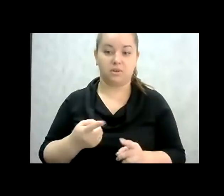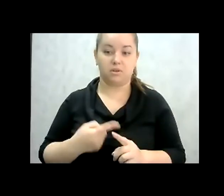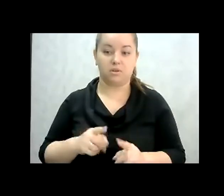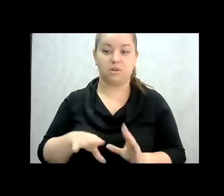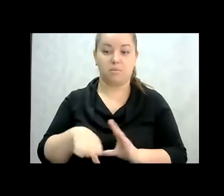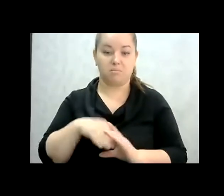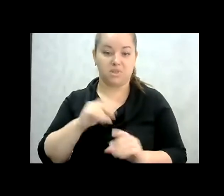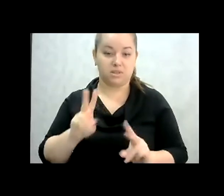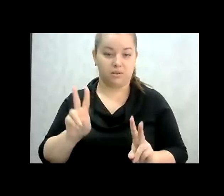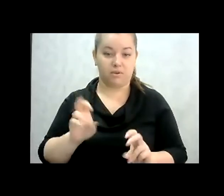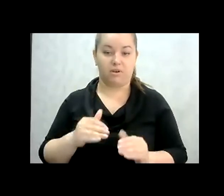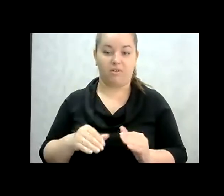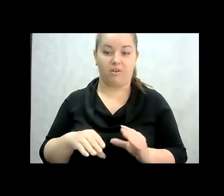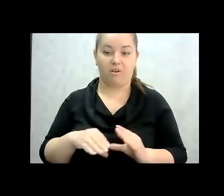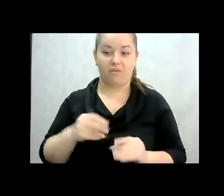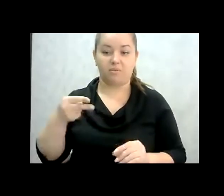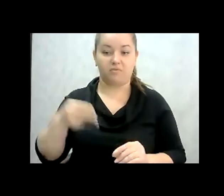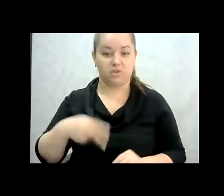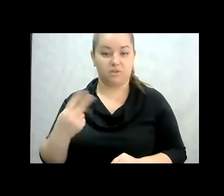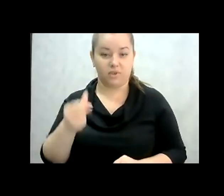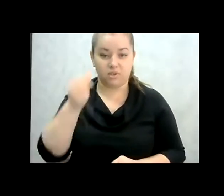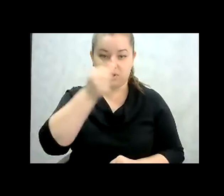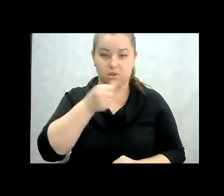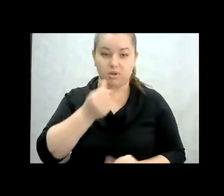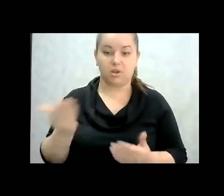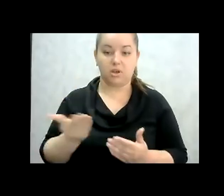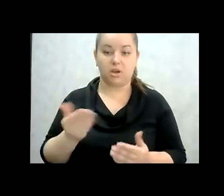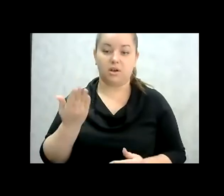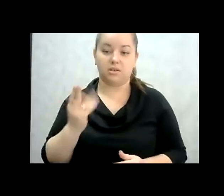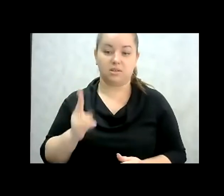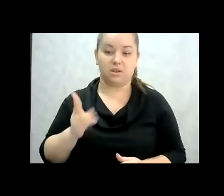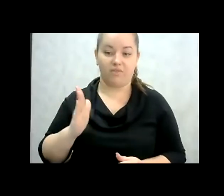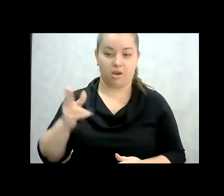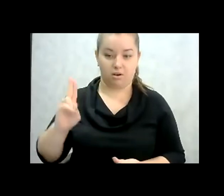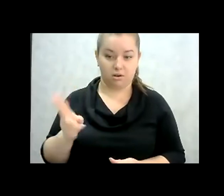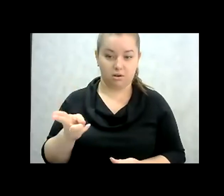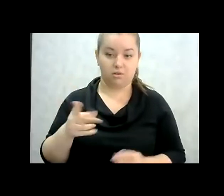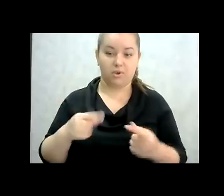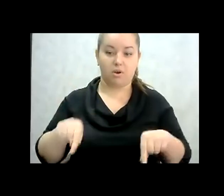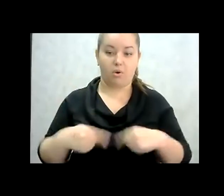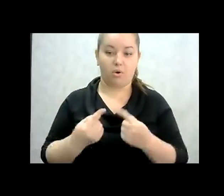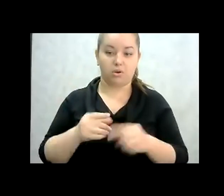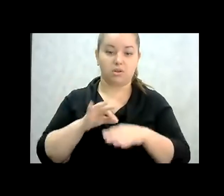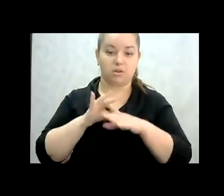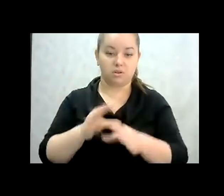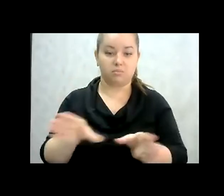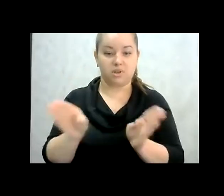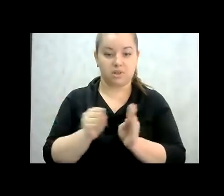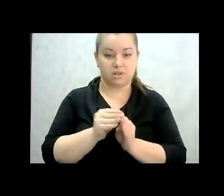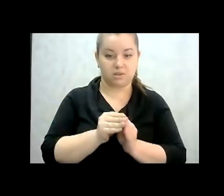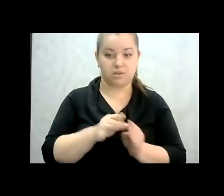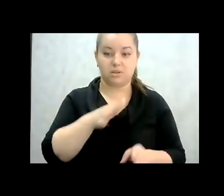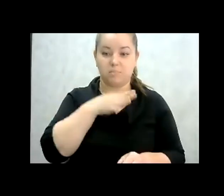our conference, which will address the lessons learned and the recommendations of